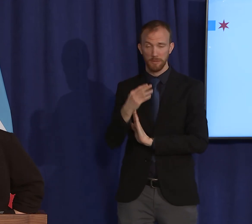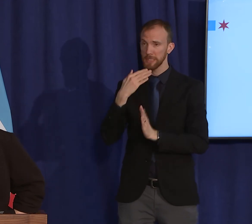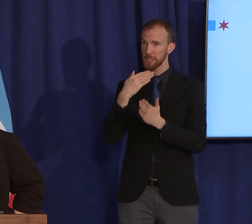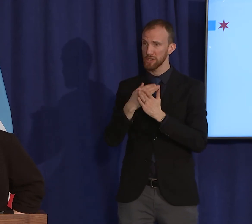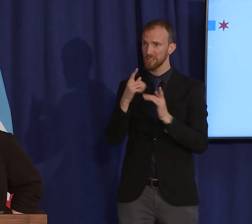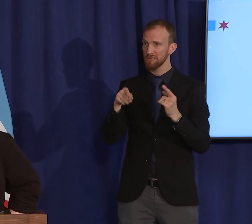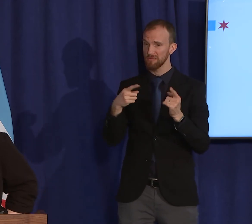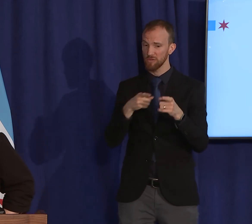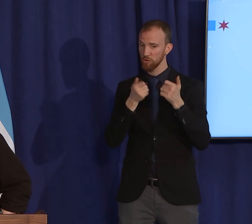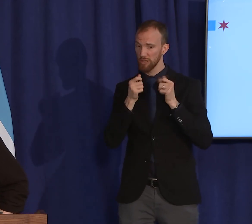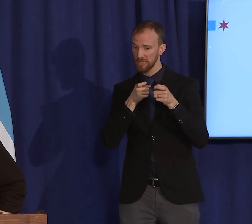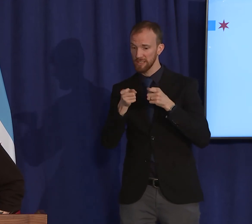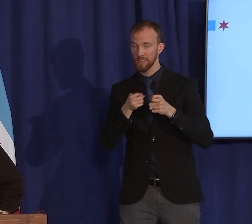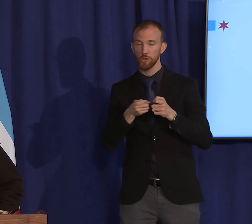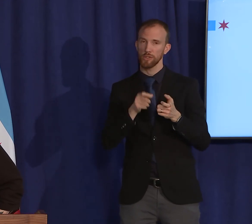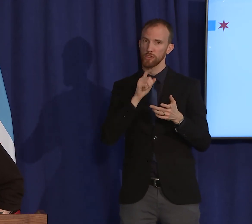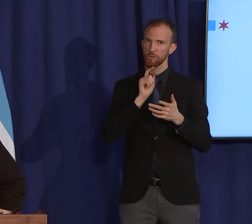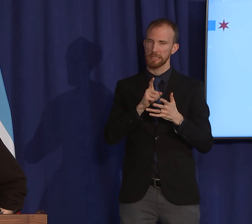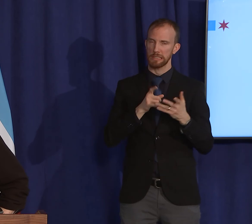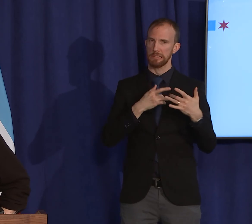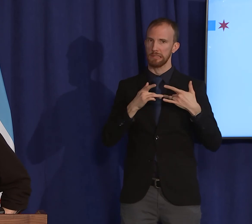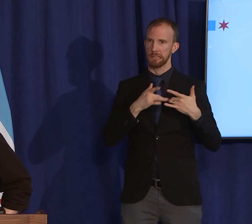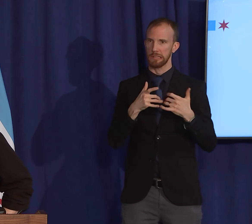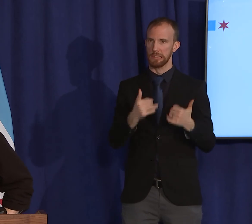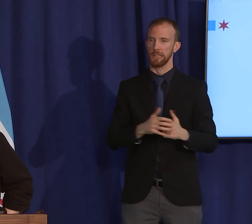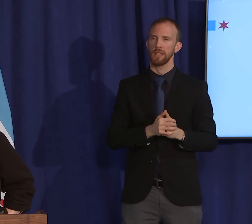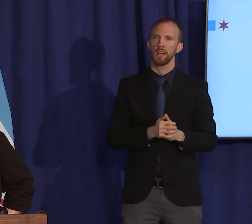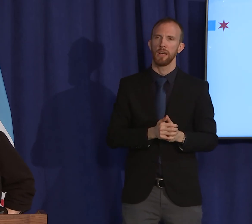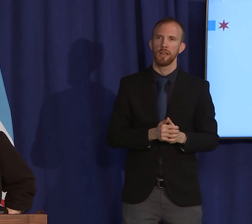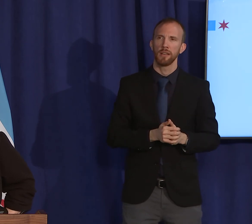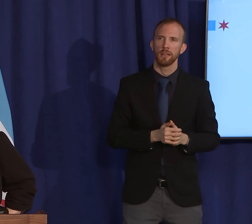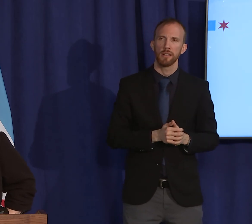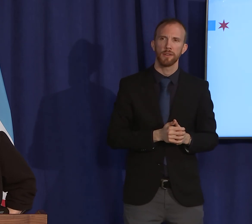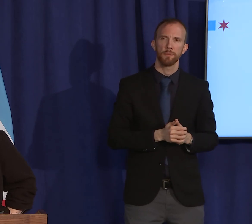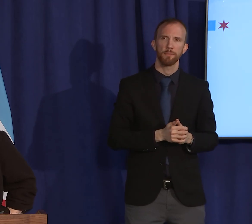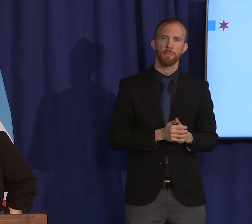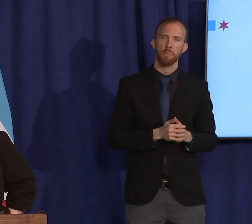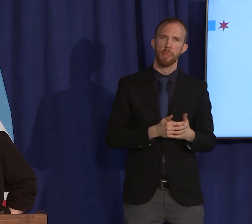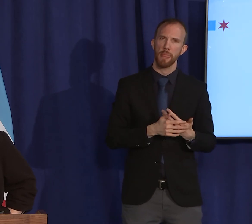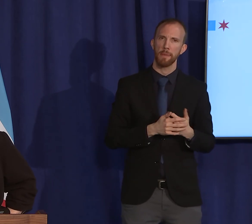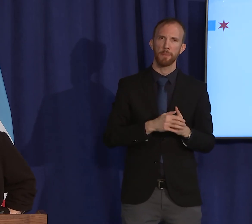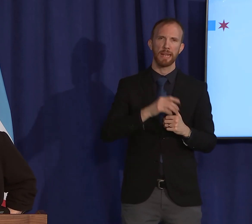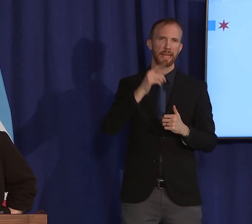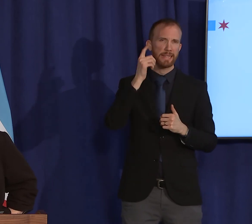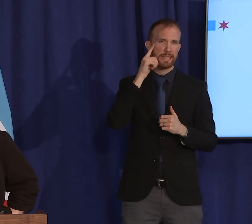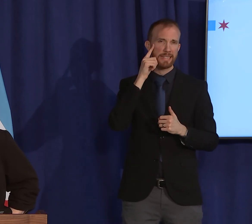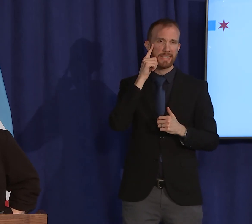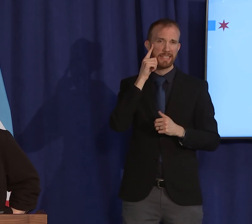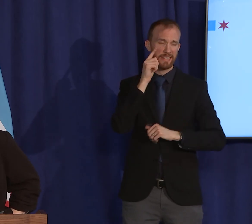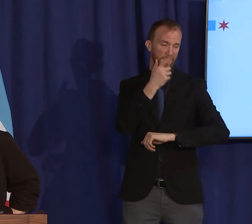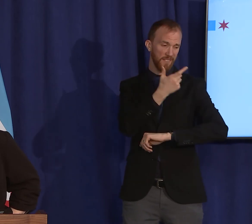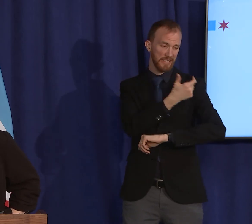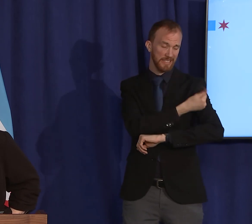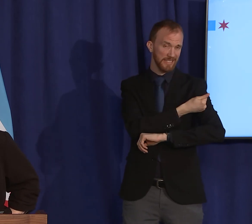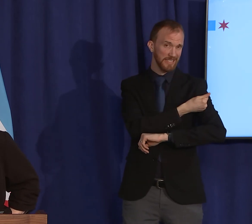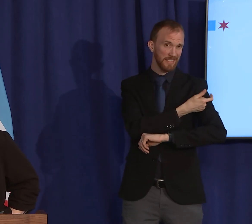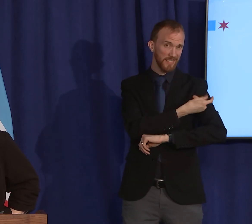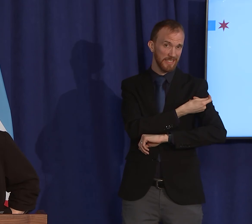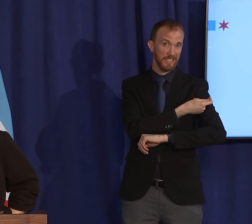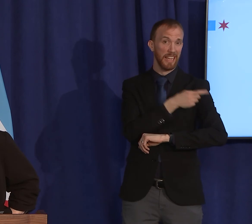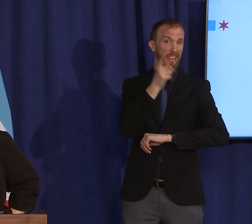and that remains just sort of a big question overall. But I think, getting folks vaccinated here and getting them to